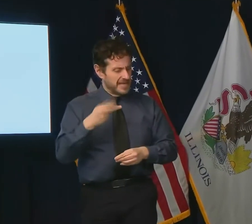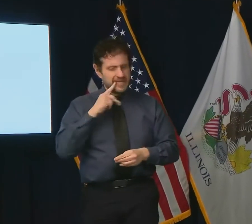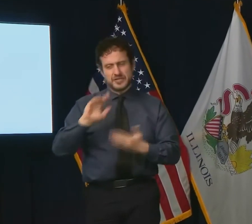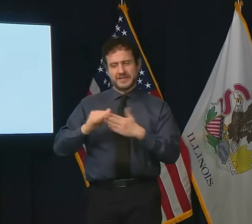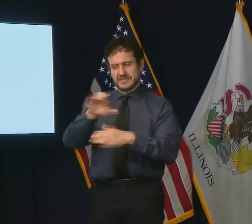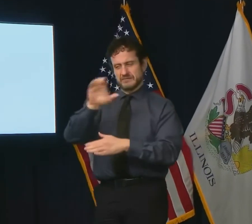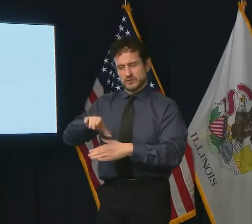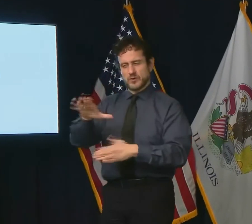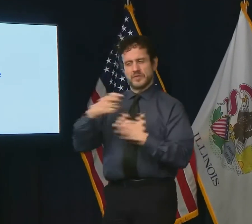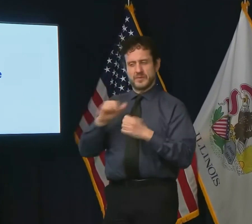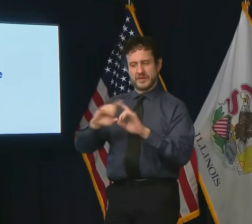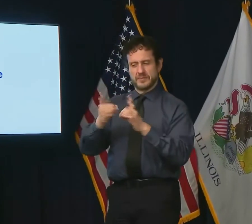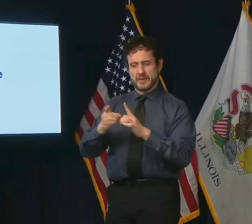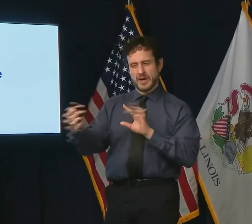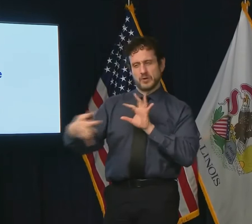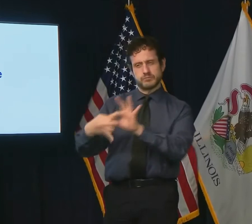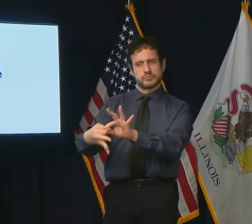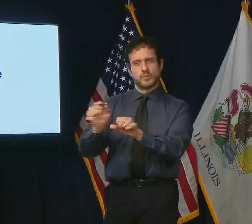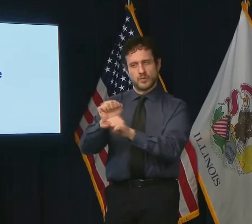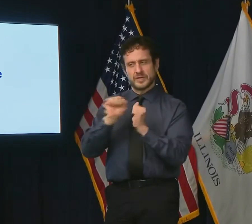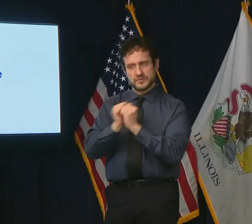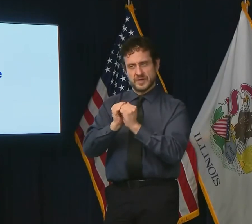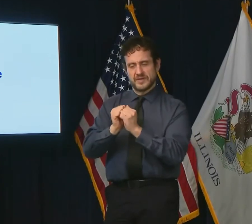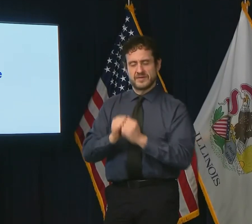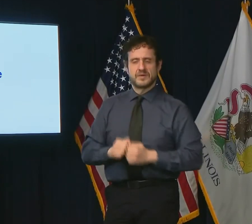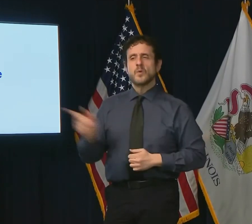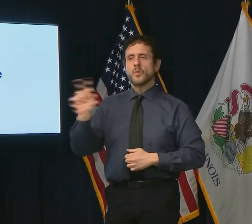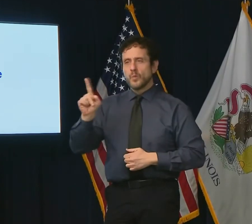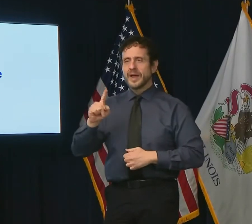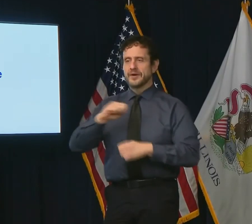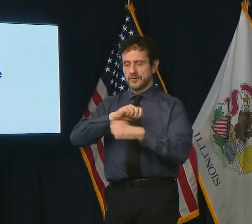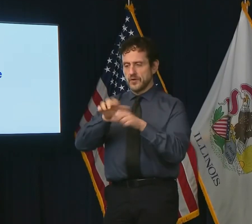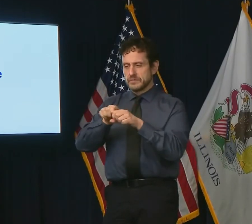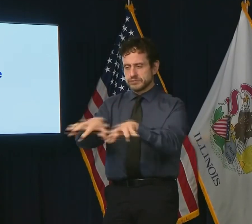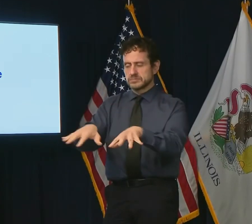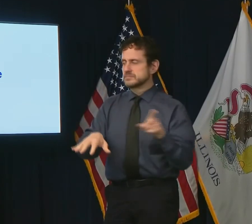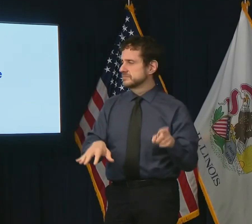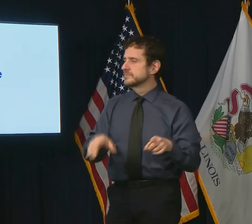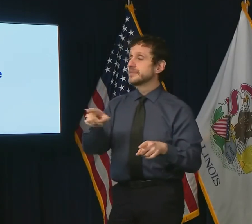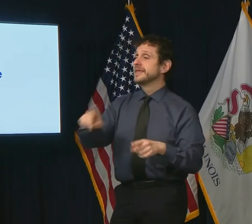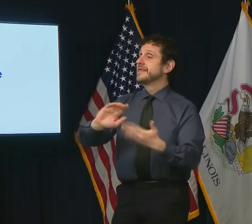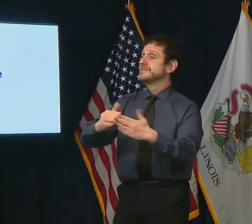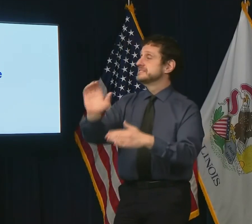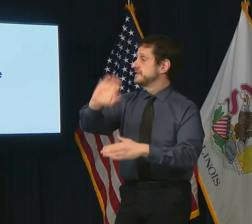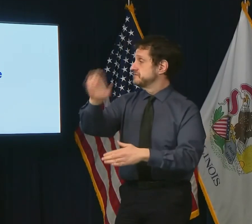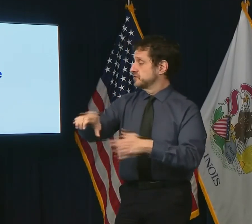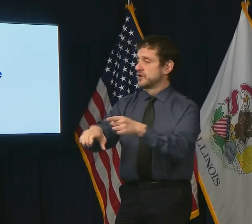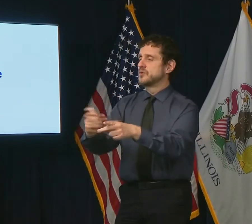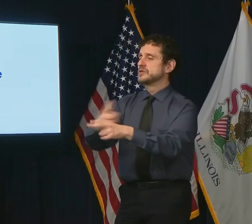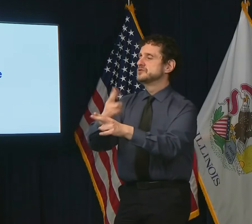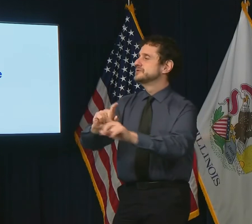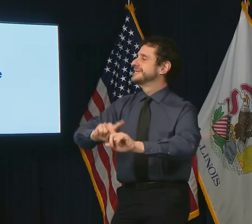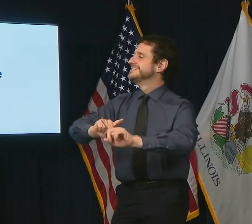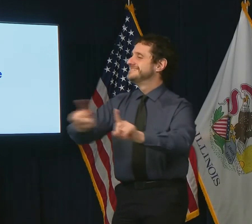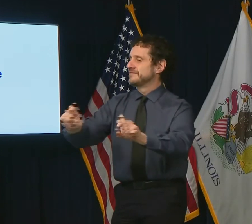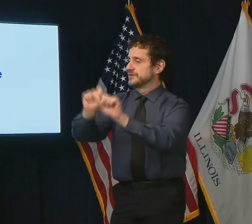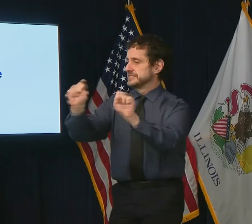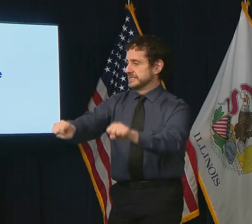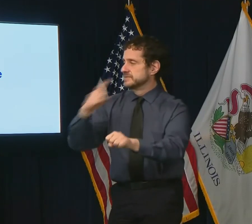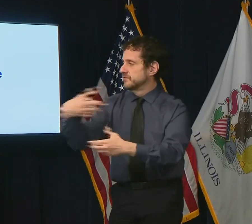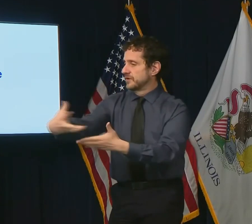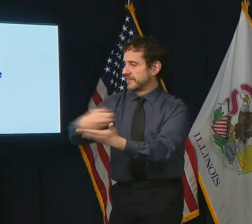exposure locations? There is a different platform that the City of Chicago is using to collect their contact tracing